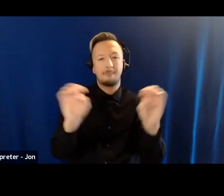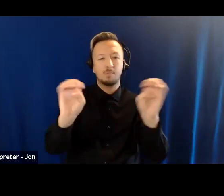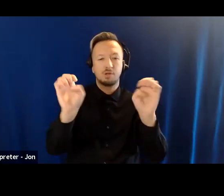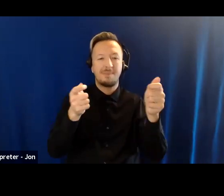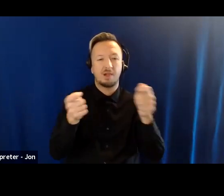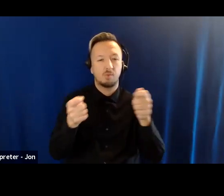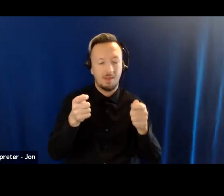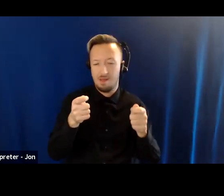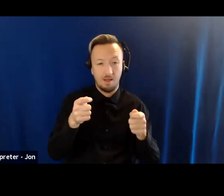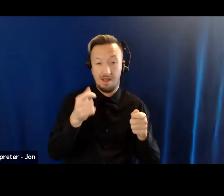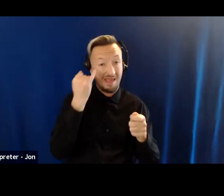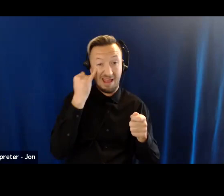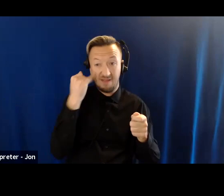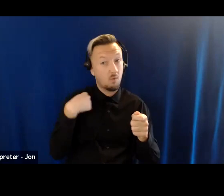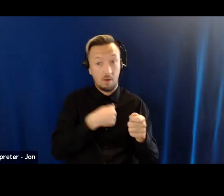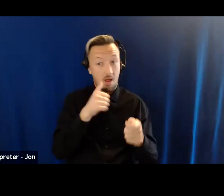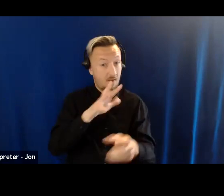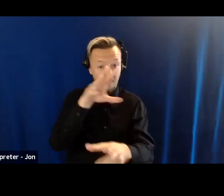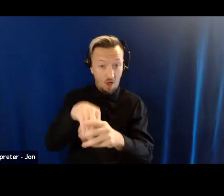to save our lives.